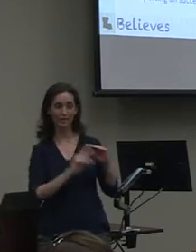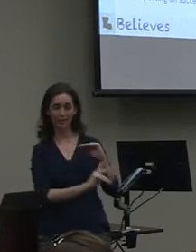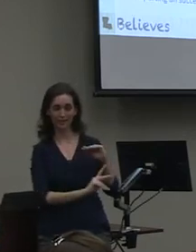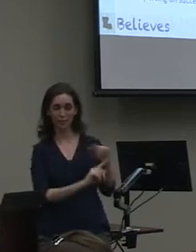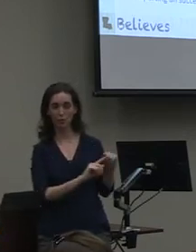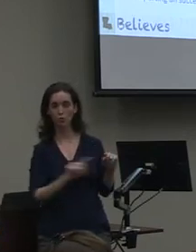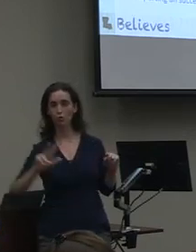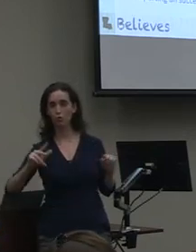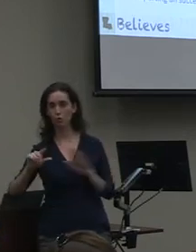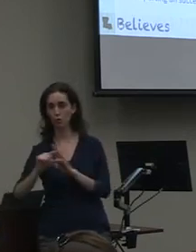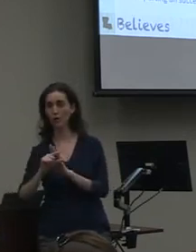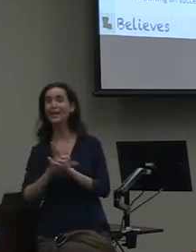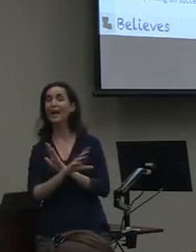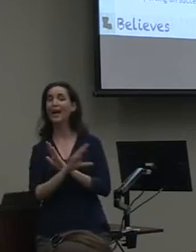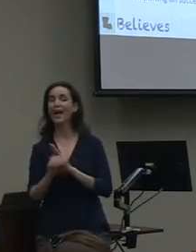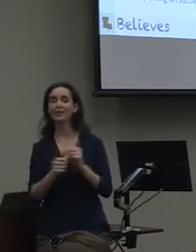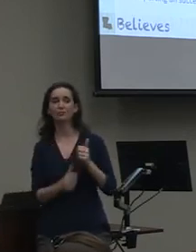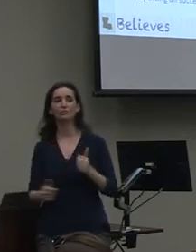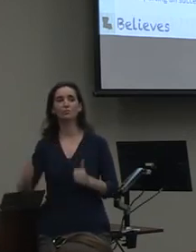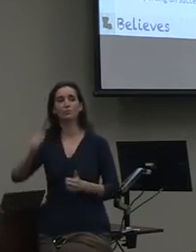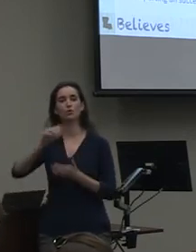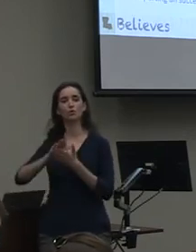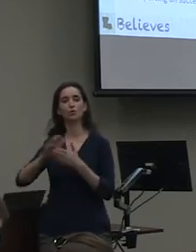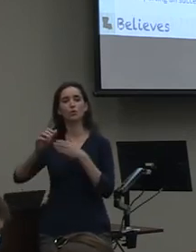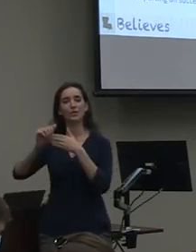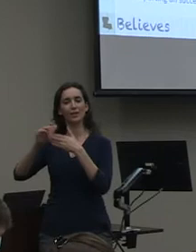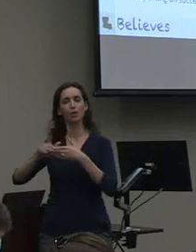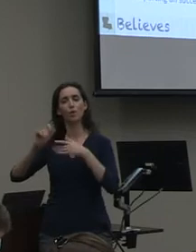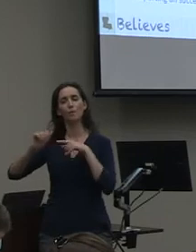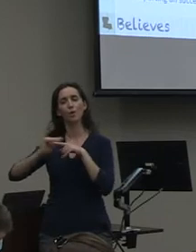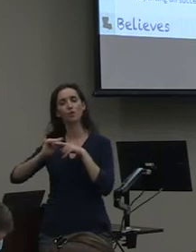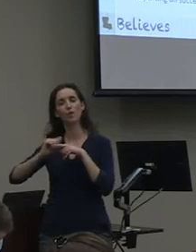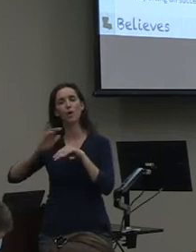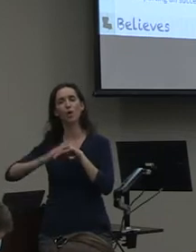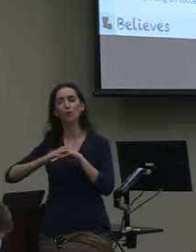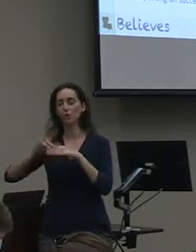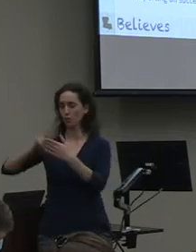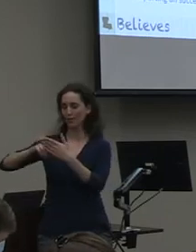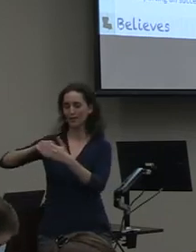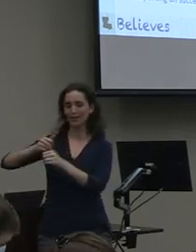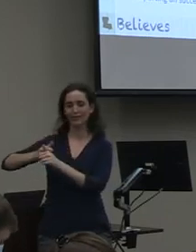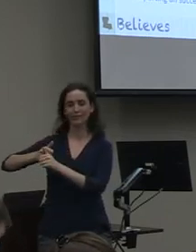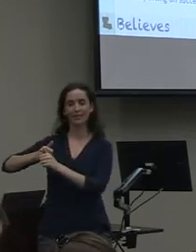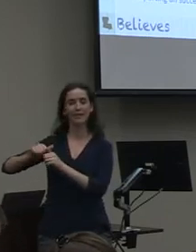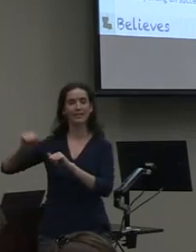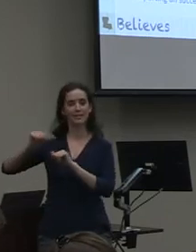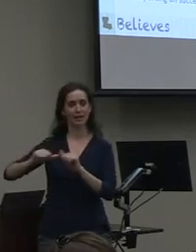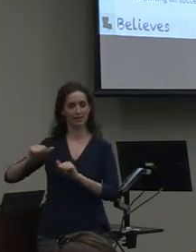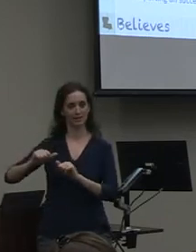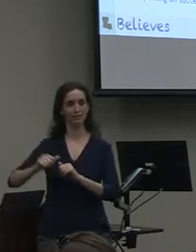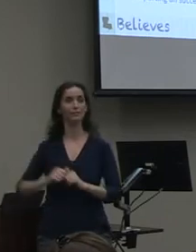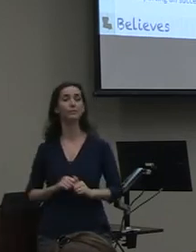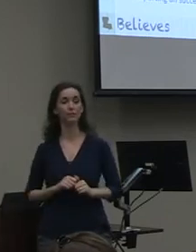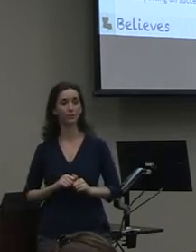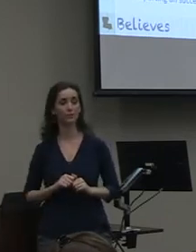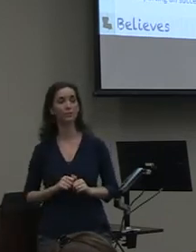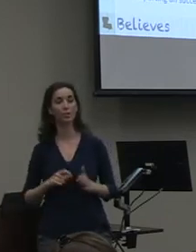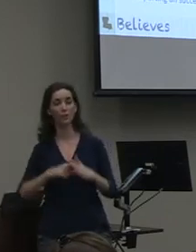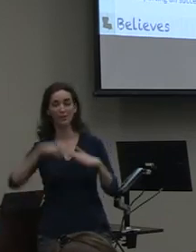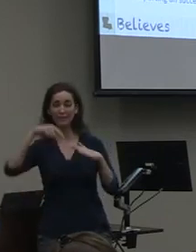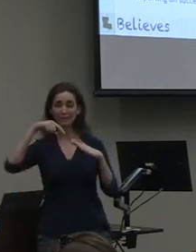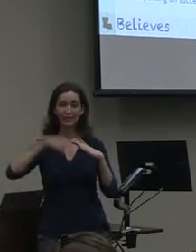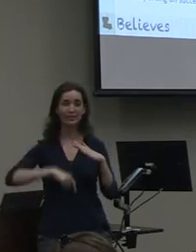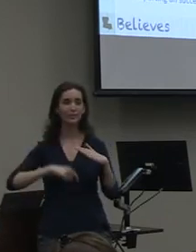and school leaders based on the science of reading. It requires extensive training in